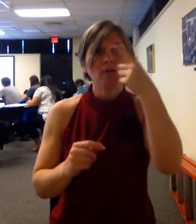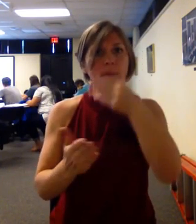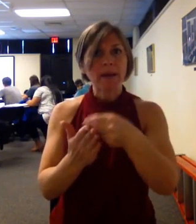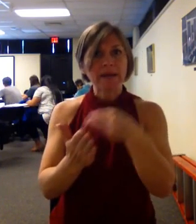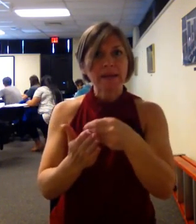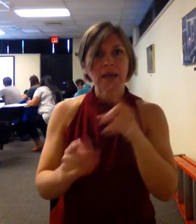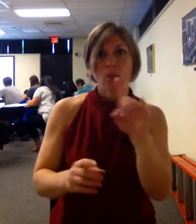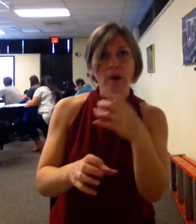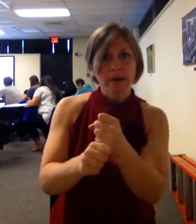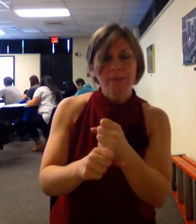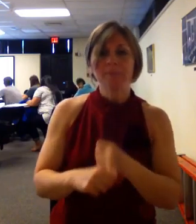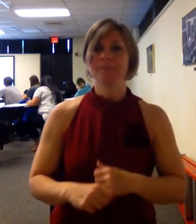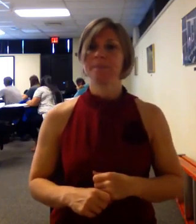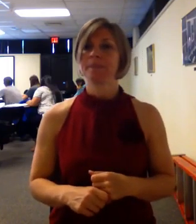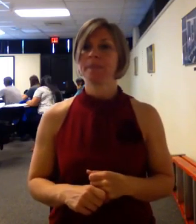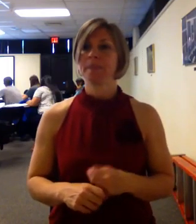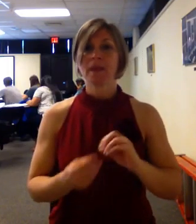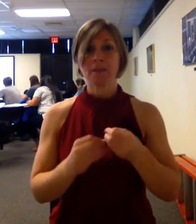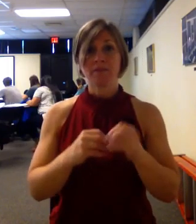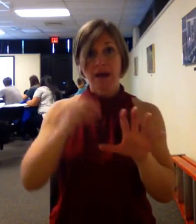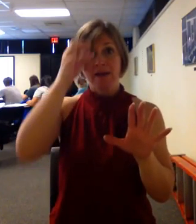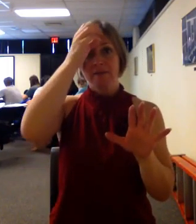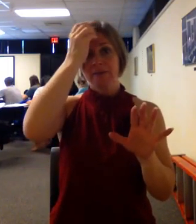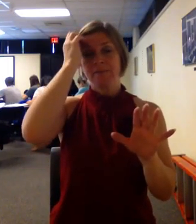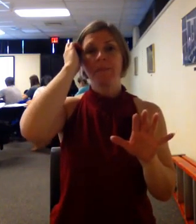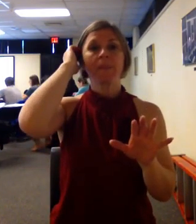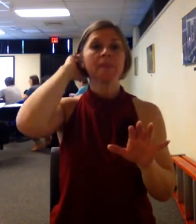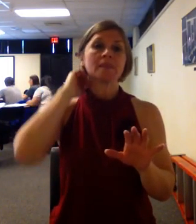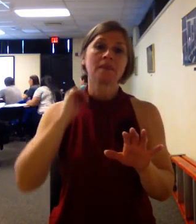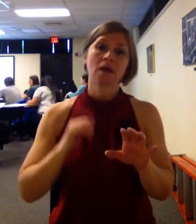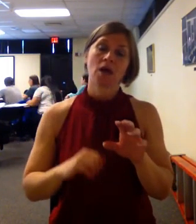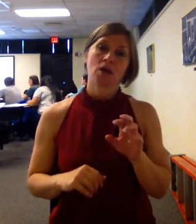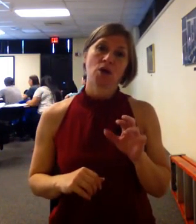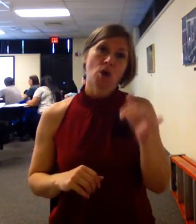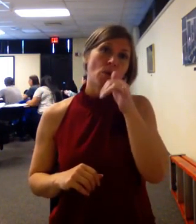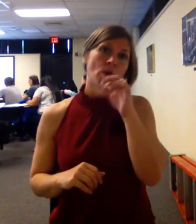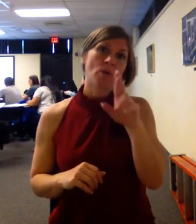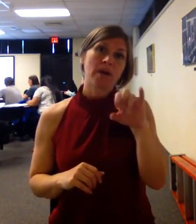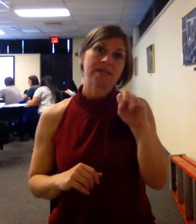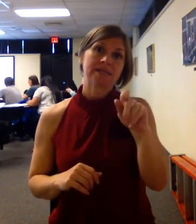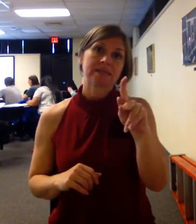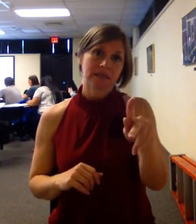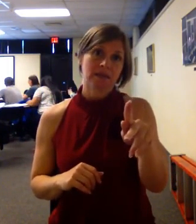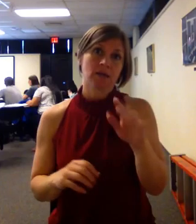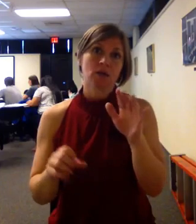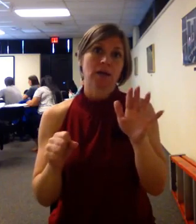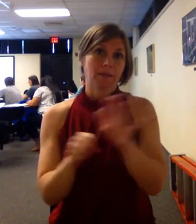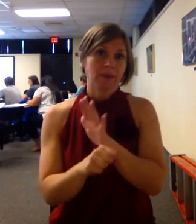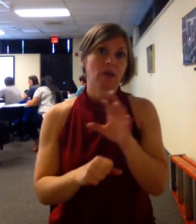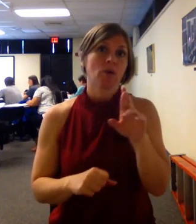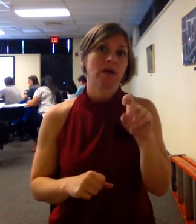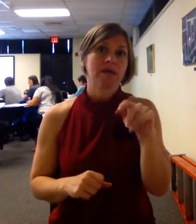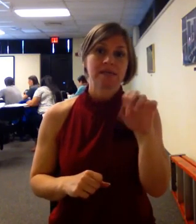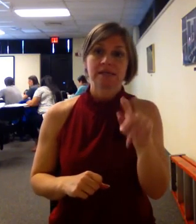Problem number 5, looking at total risk. This is where what you had to do is you had to consider your coefficient